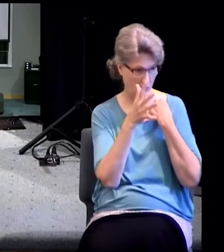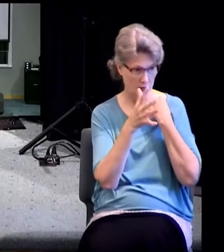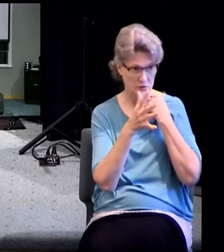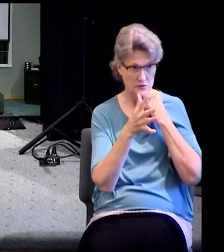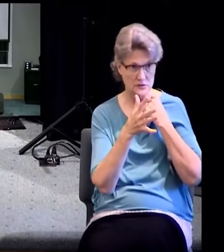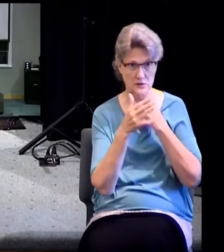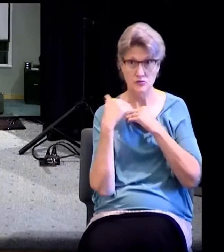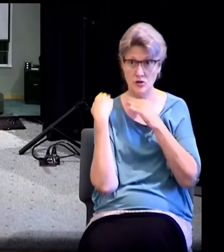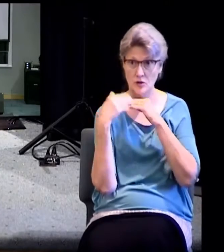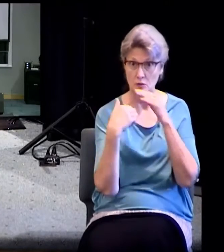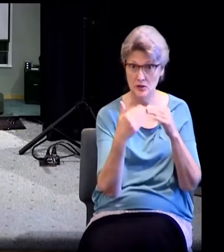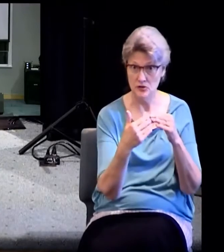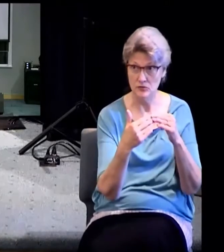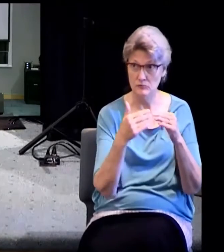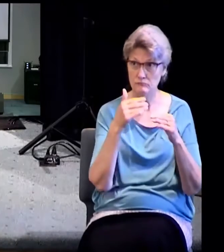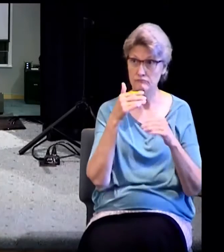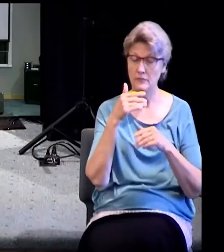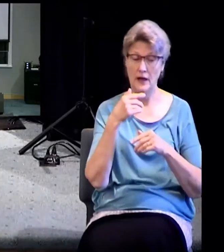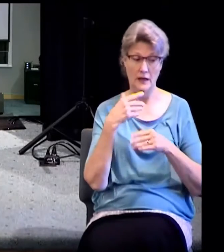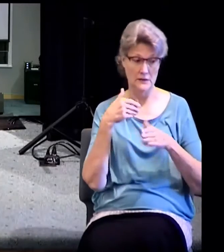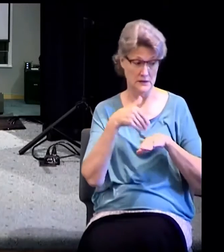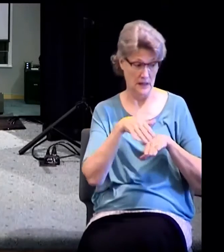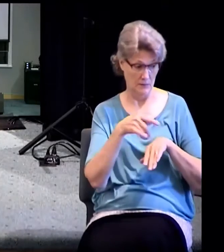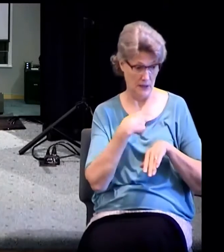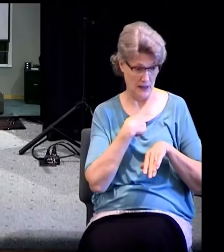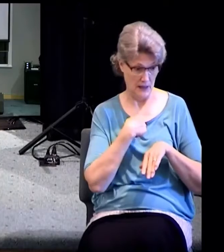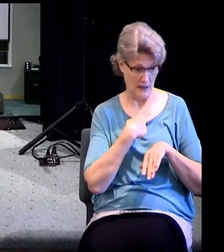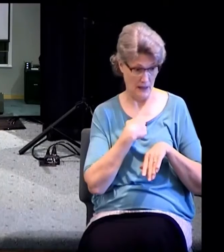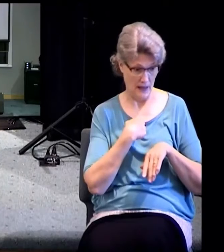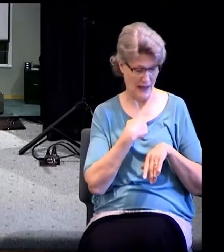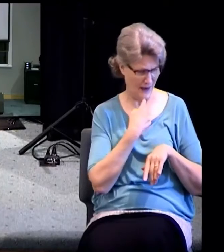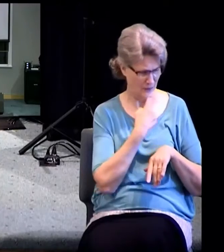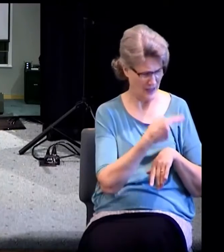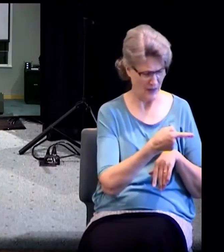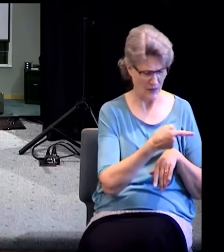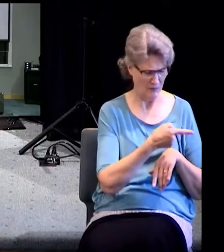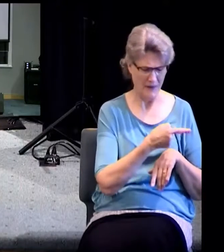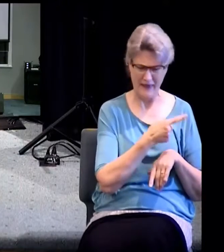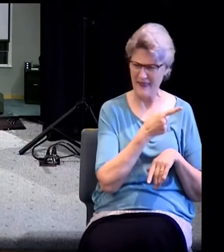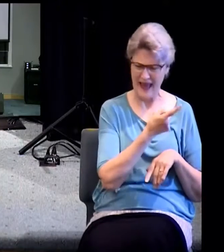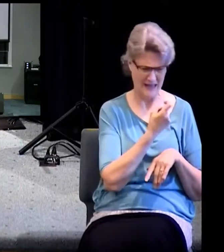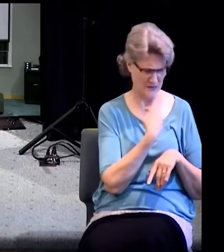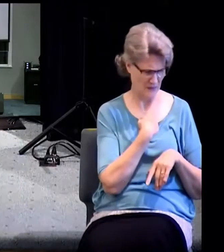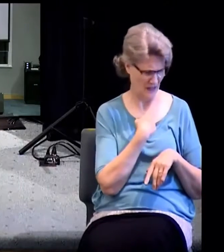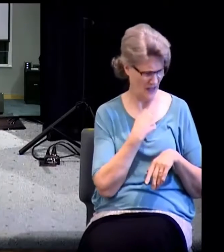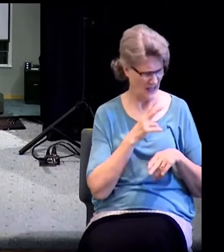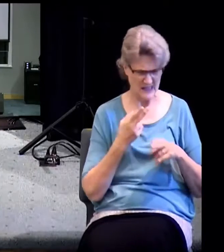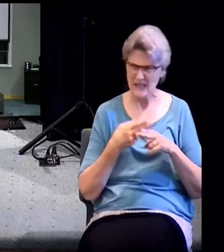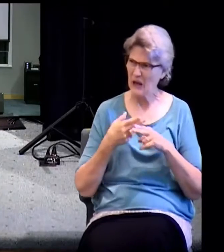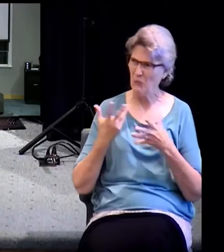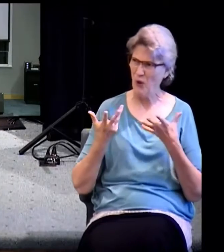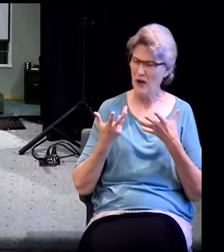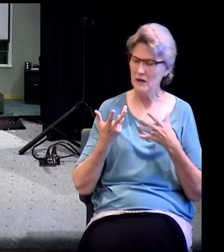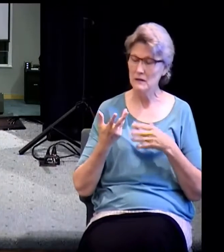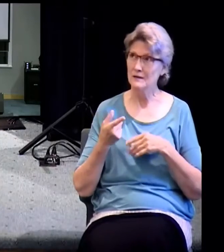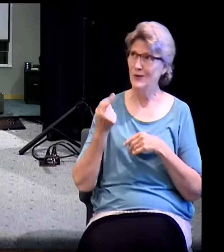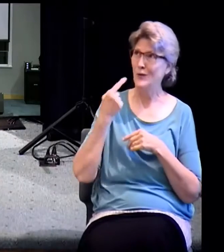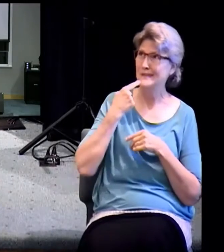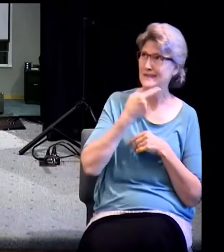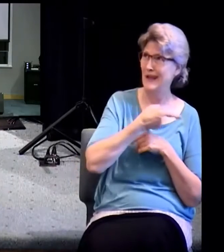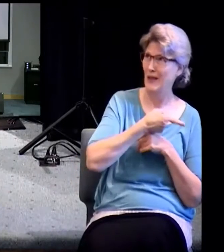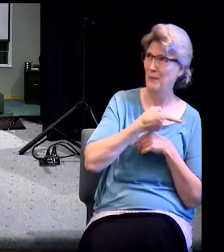me, what is his name? What shall I say unto them? And God said unto Moses, I